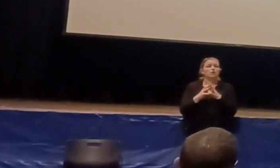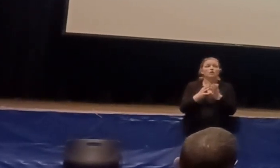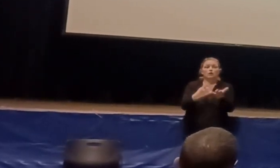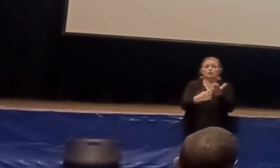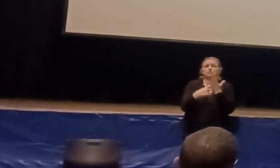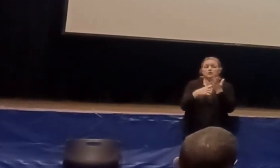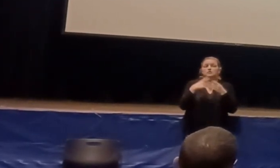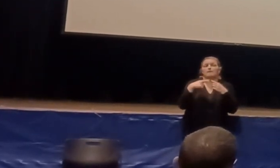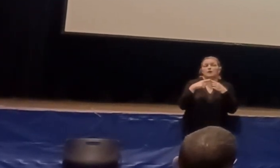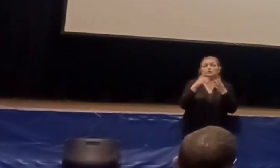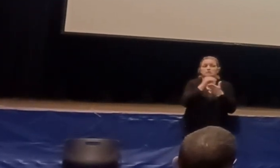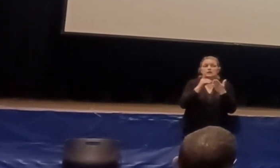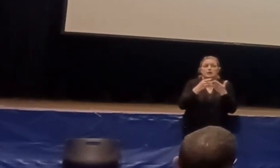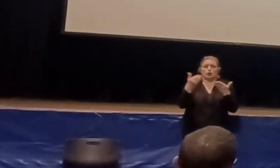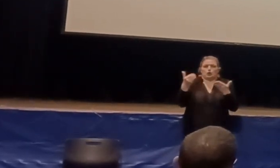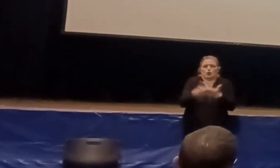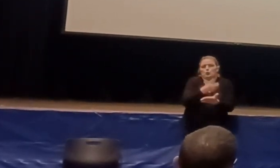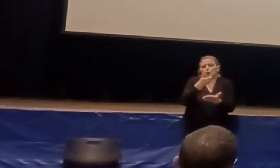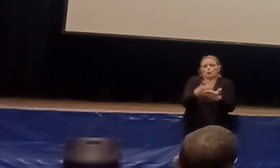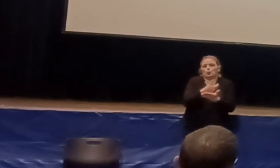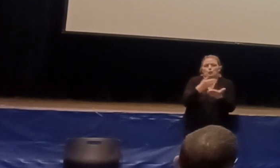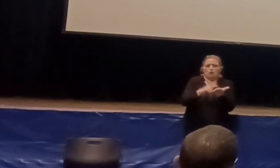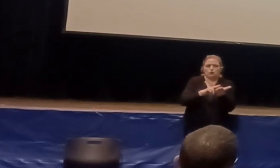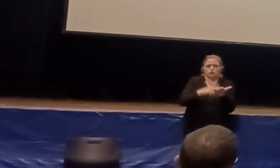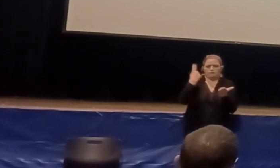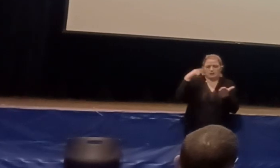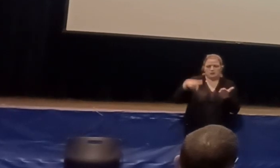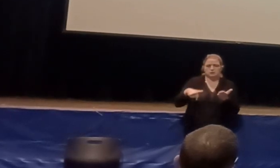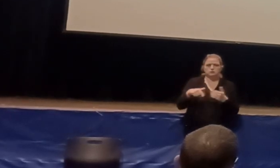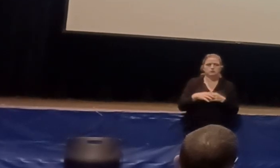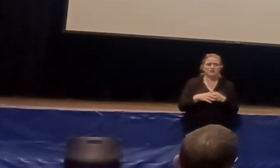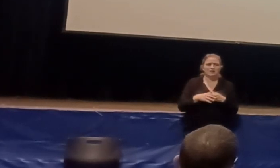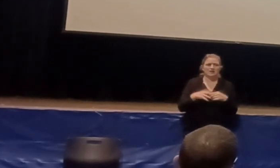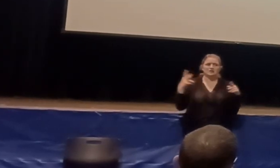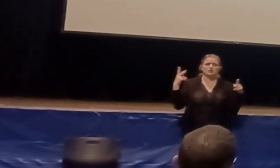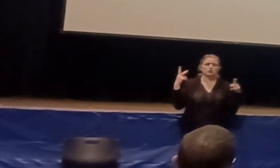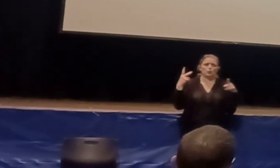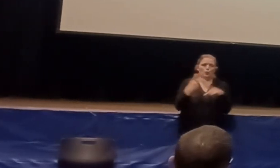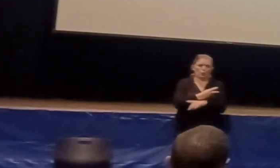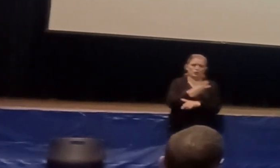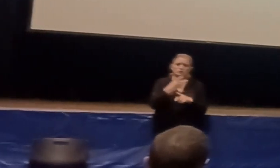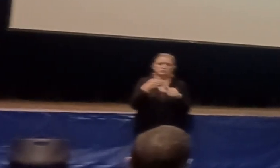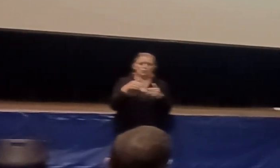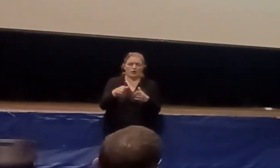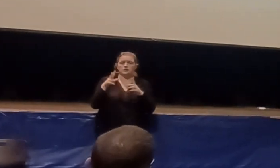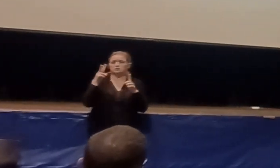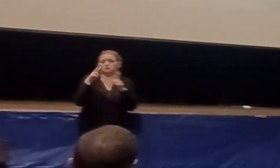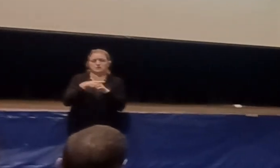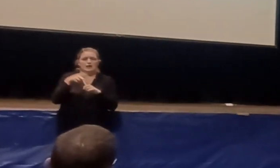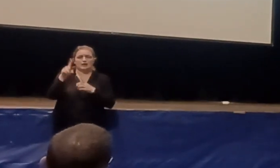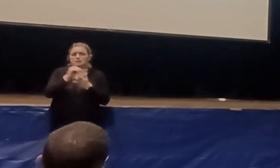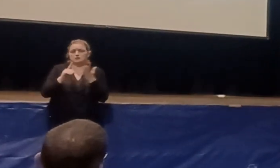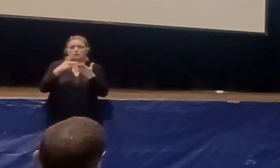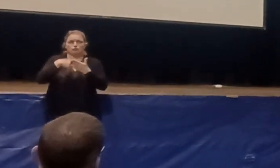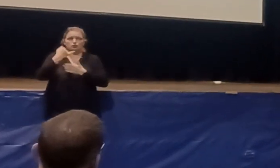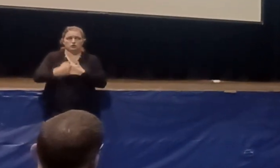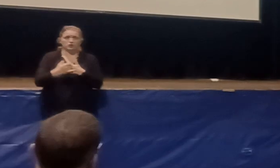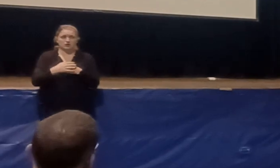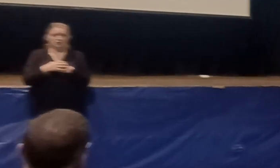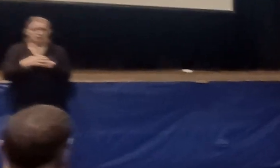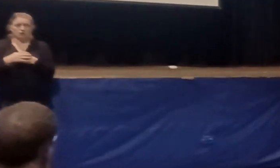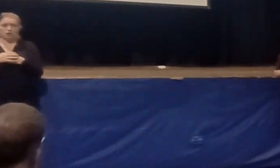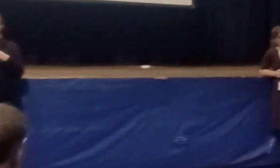another design contract for this. This is probably the worst way of assigning design projects. We work from design from